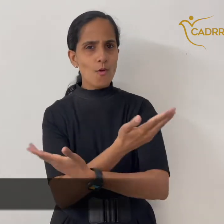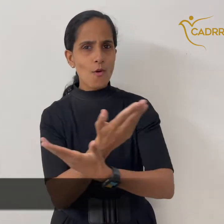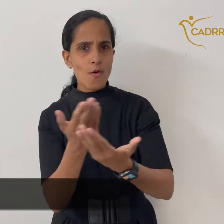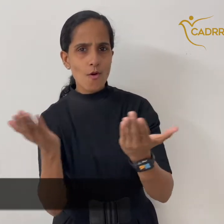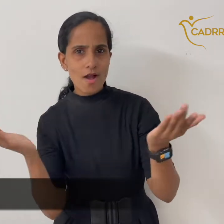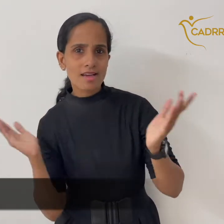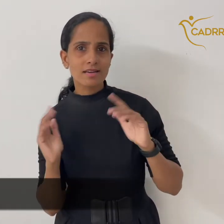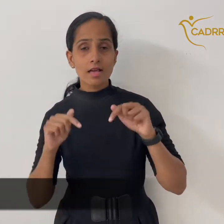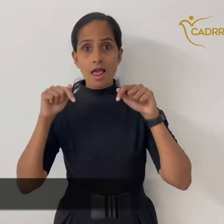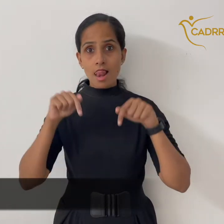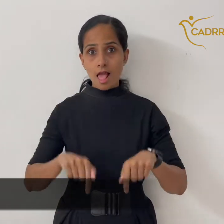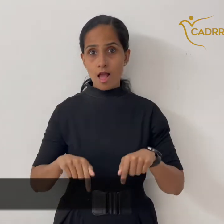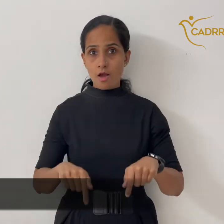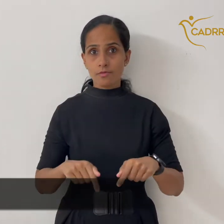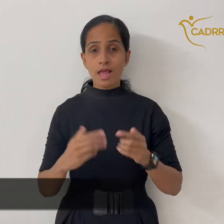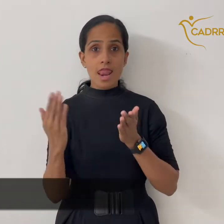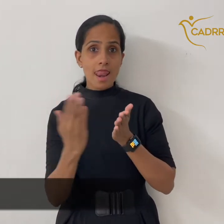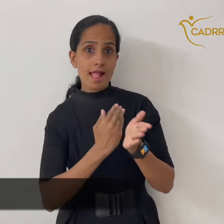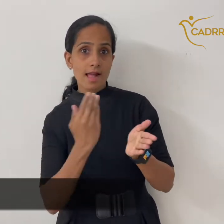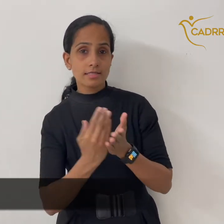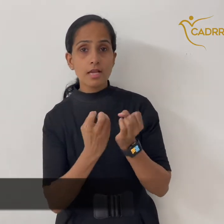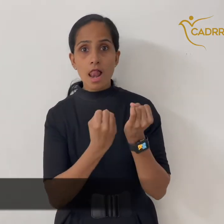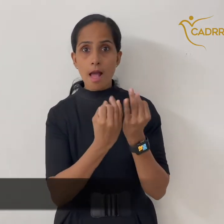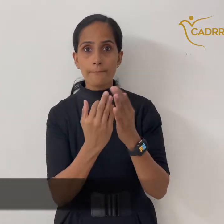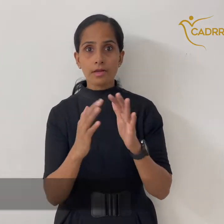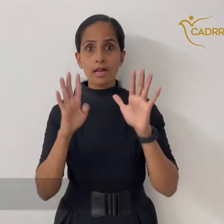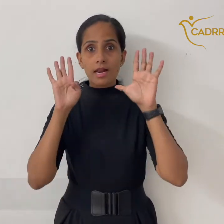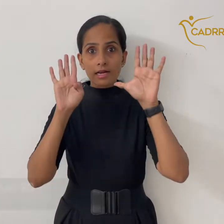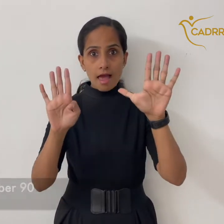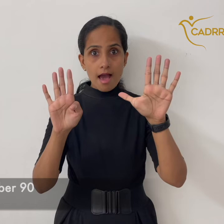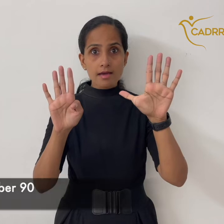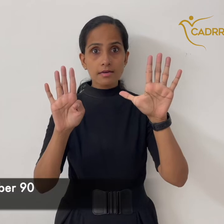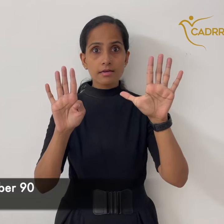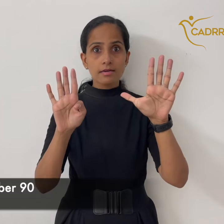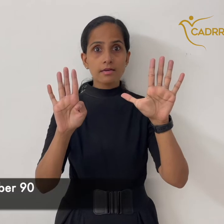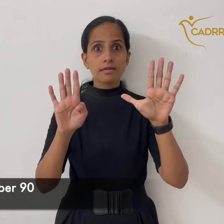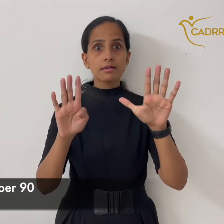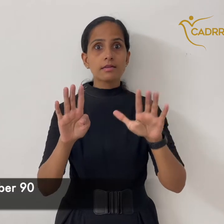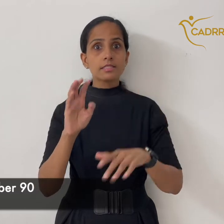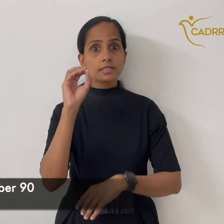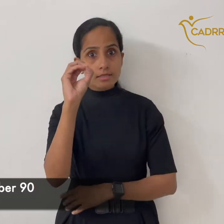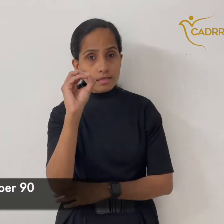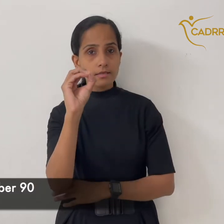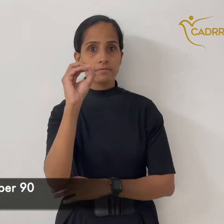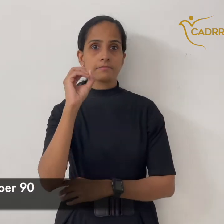Hello friends, today's lesson is number 90.